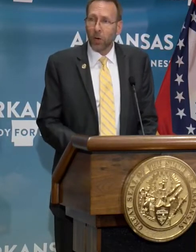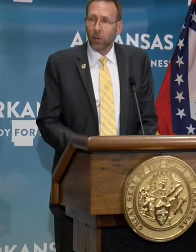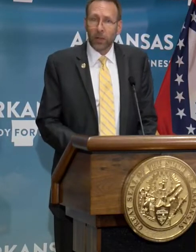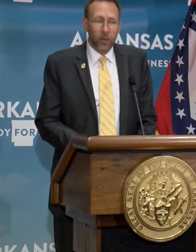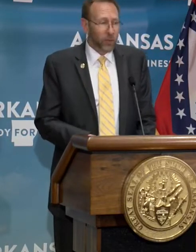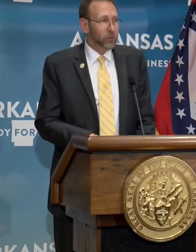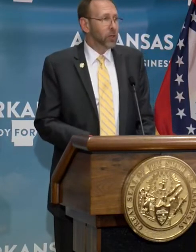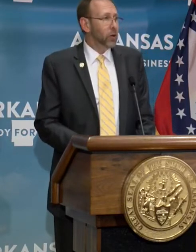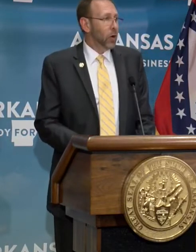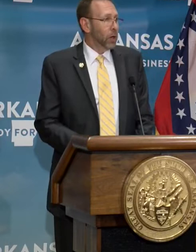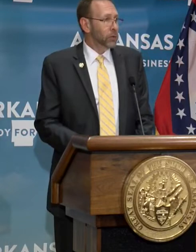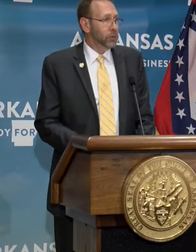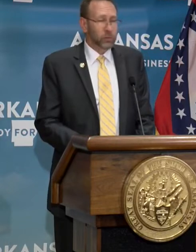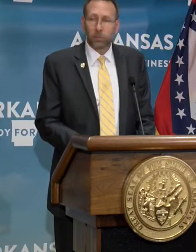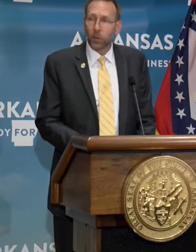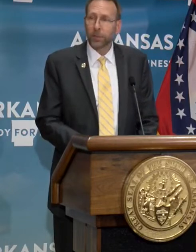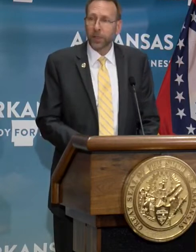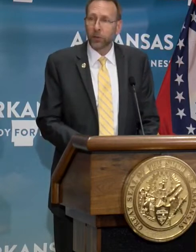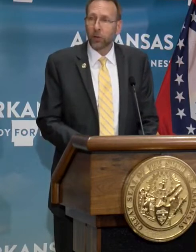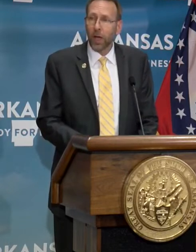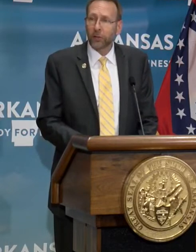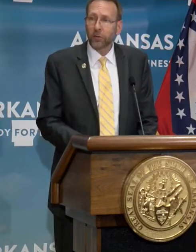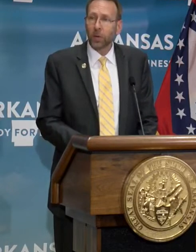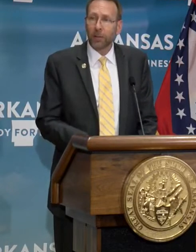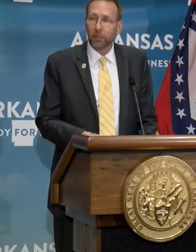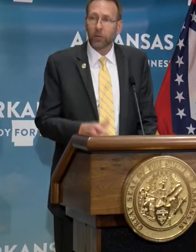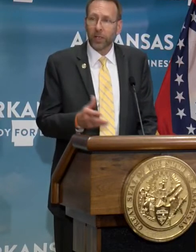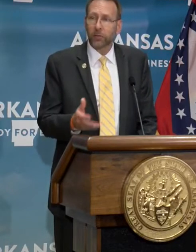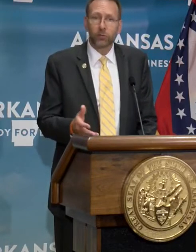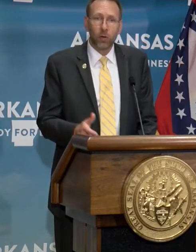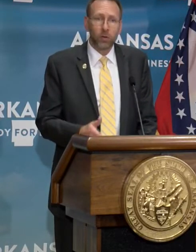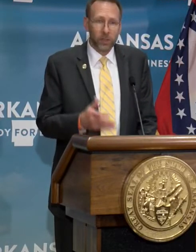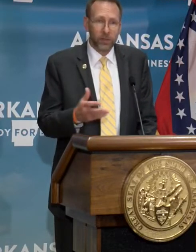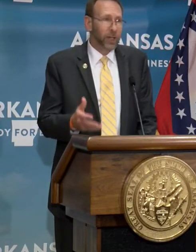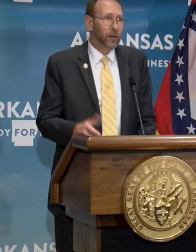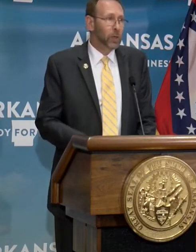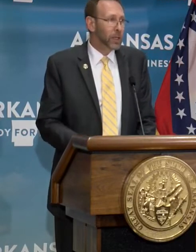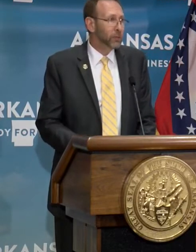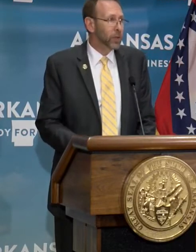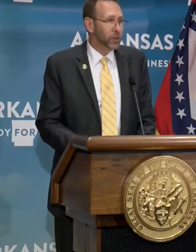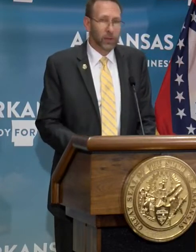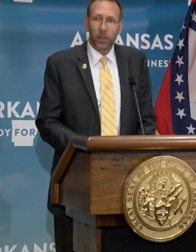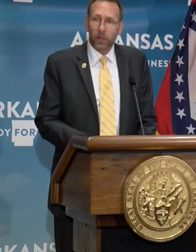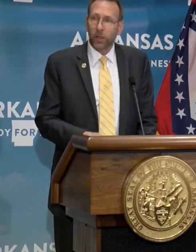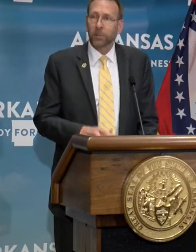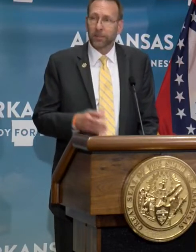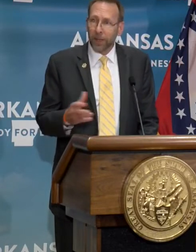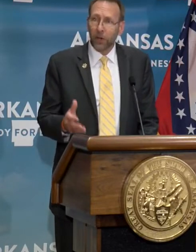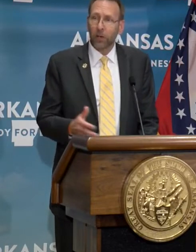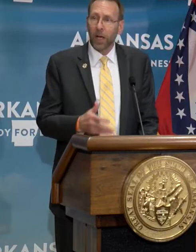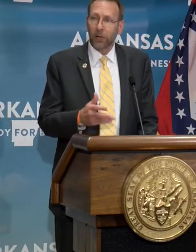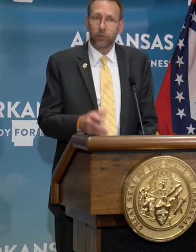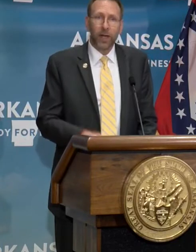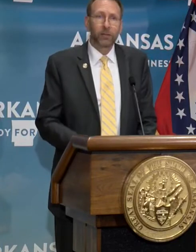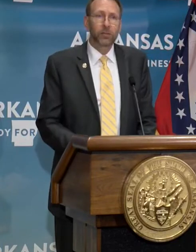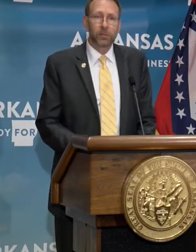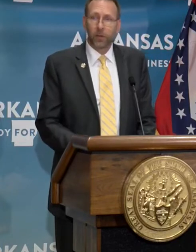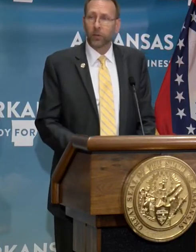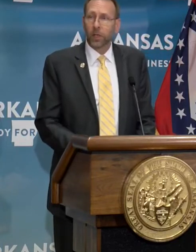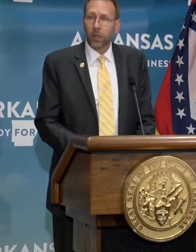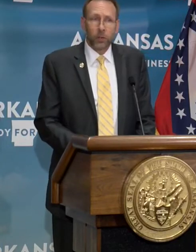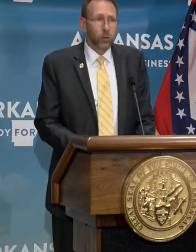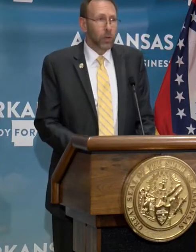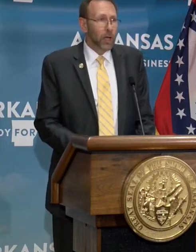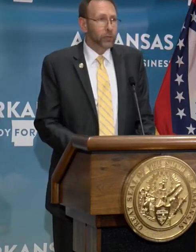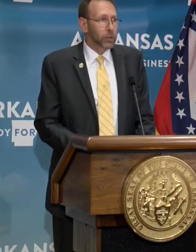people know that this can cause permanent neurologic problems like a stroke. And he said, I don't want to live with being paralyzed or having some